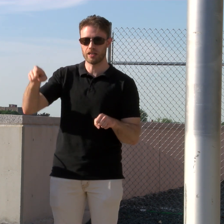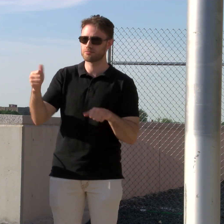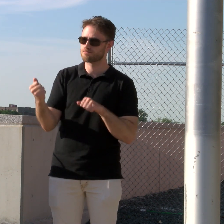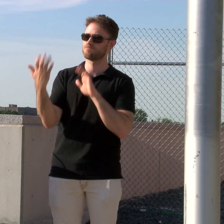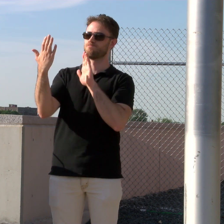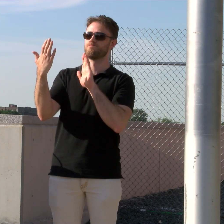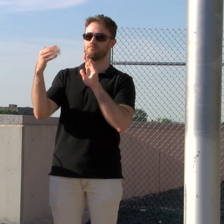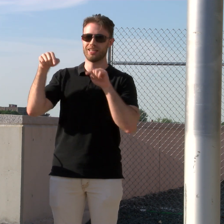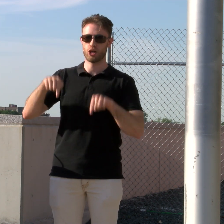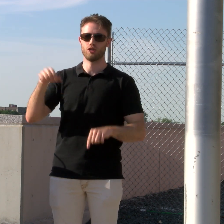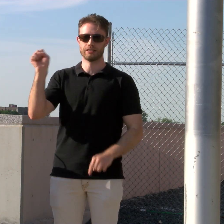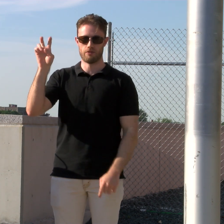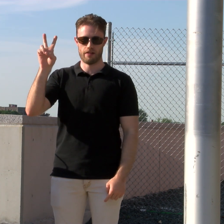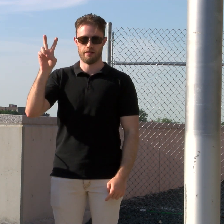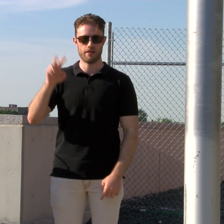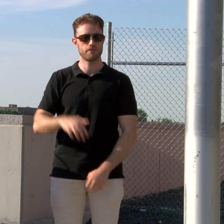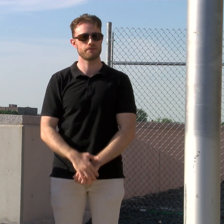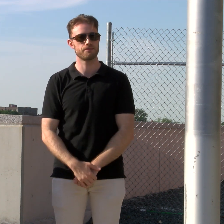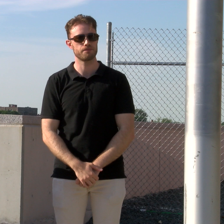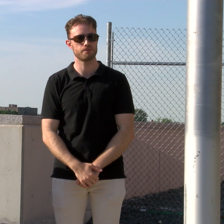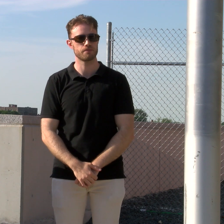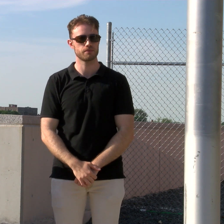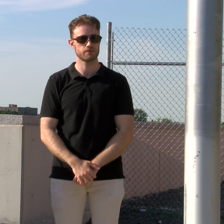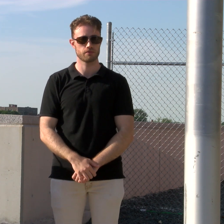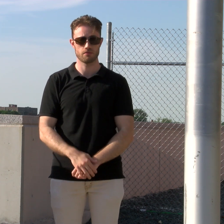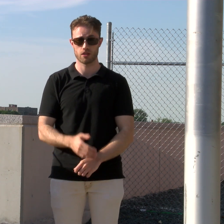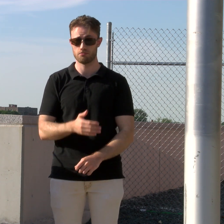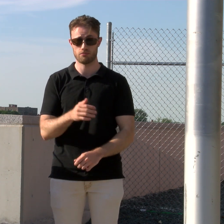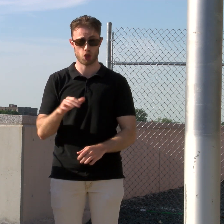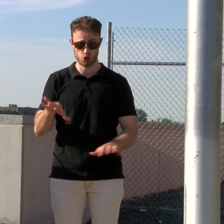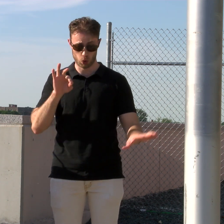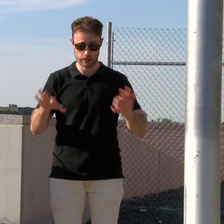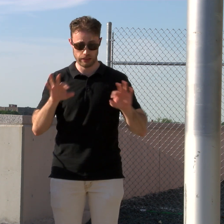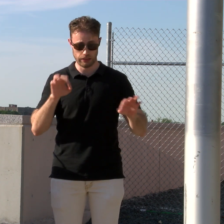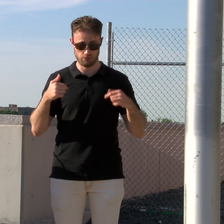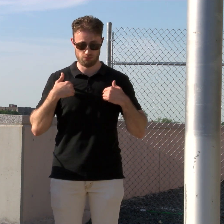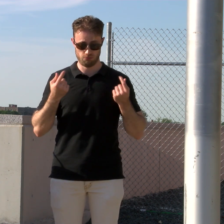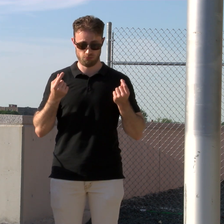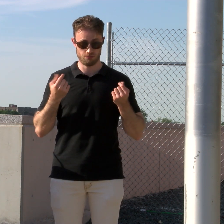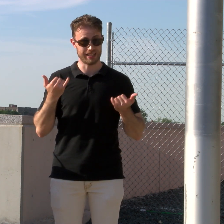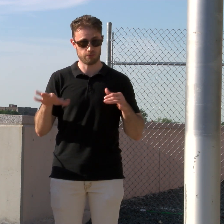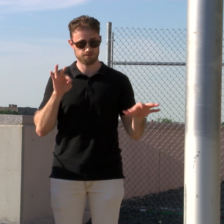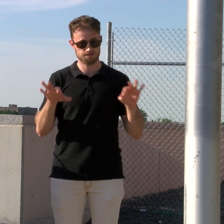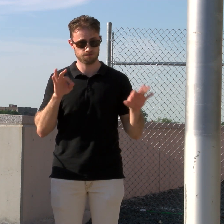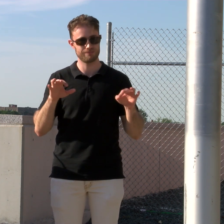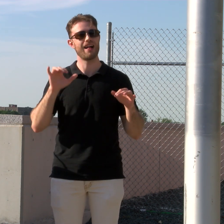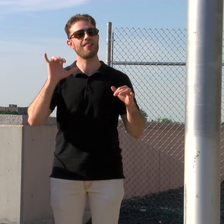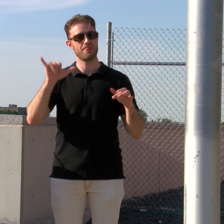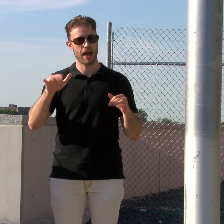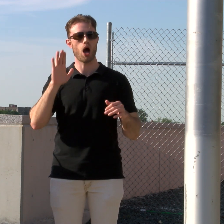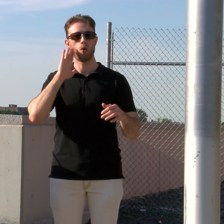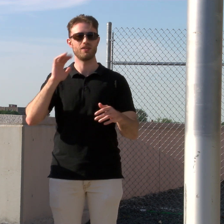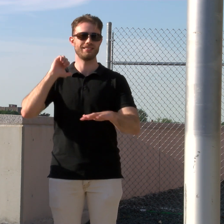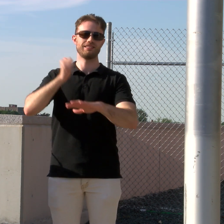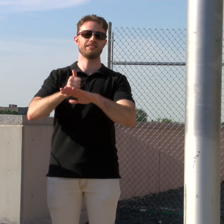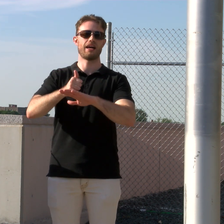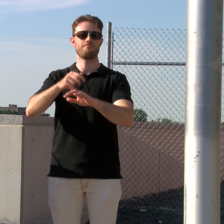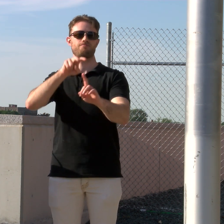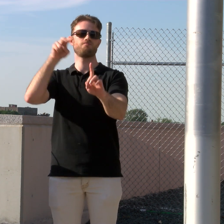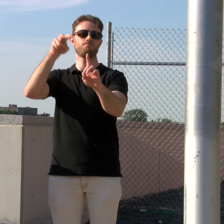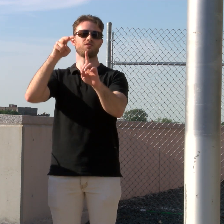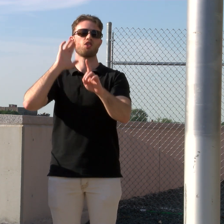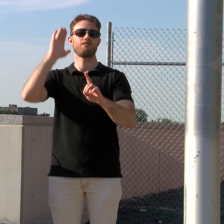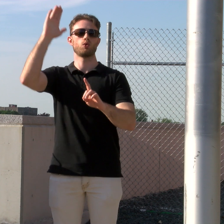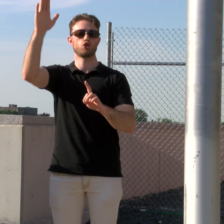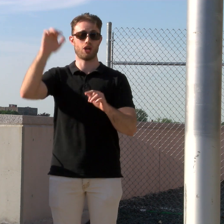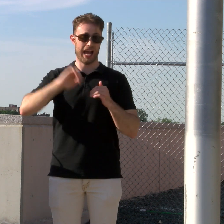in Somerville. The choices that we make now are the framework for the future. The ways we